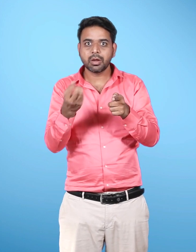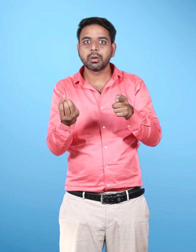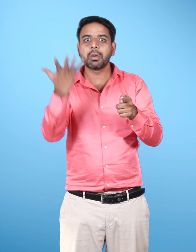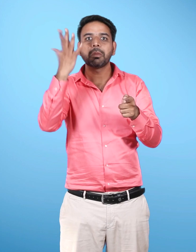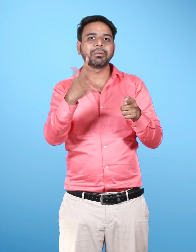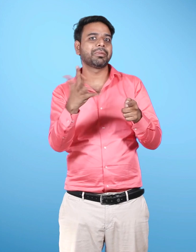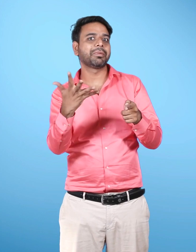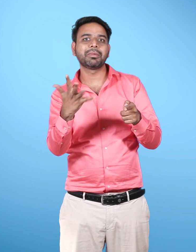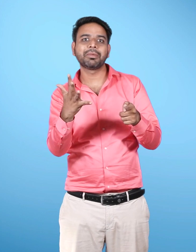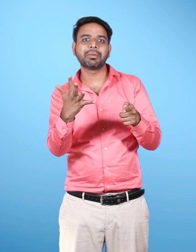switch,